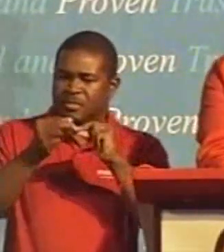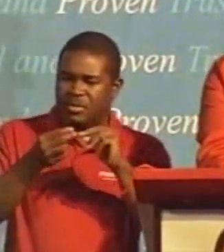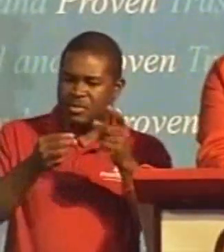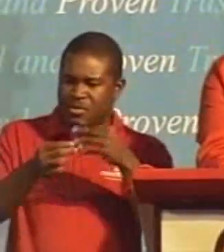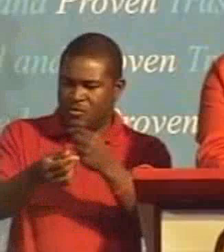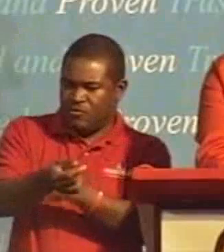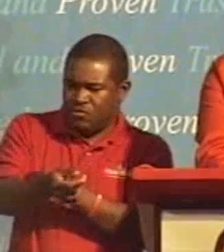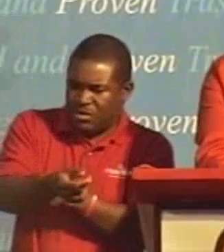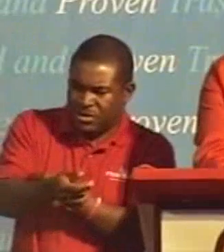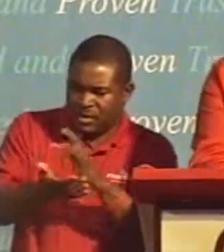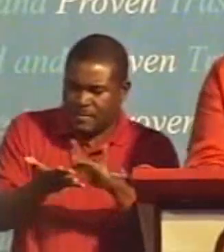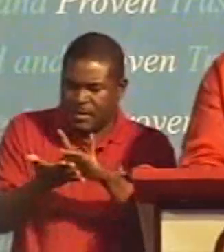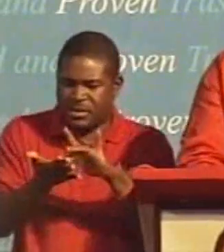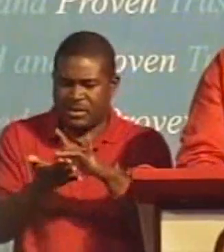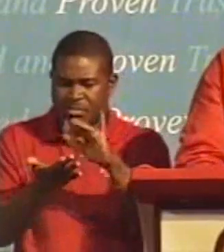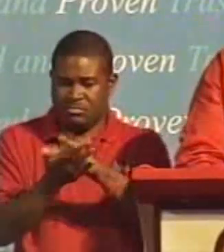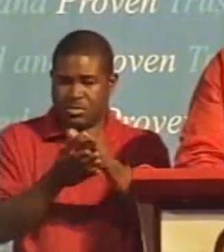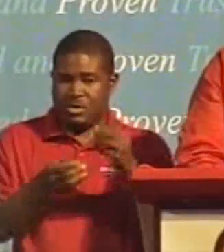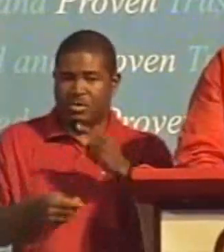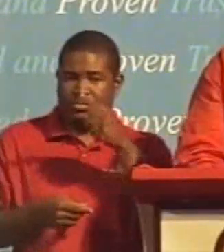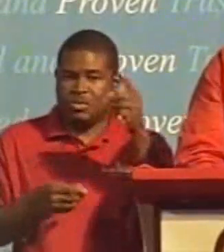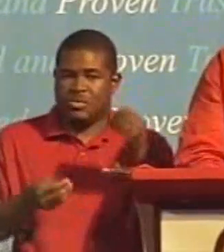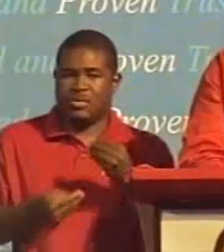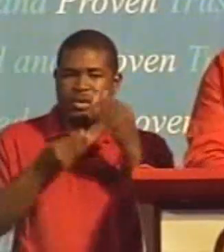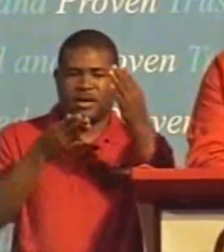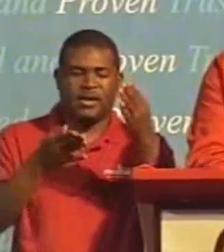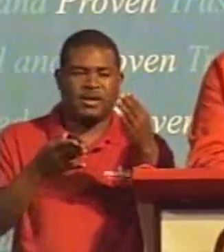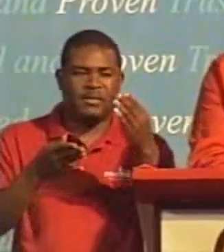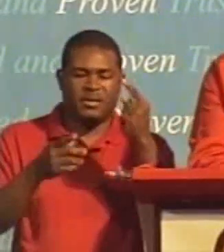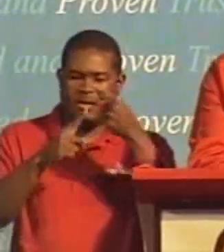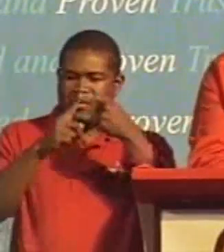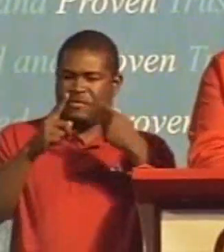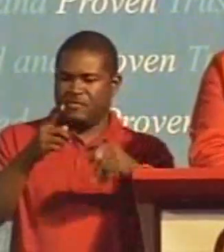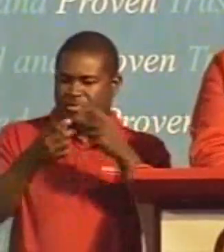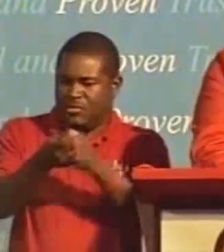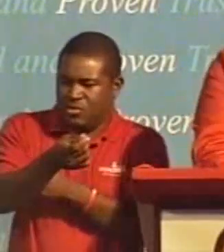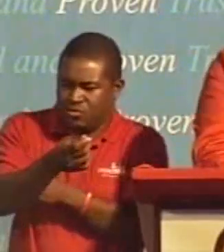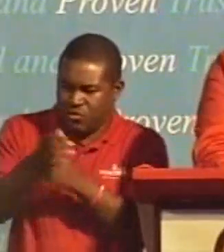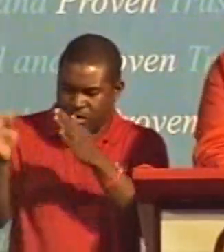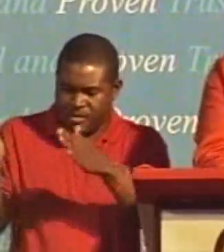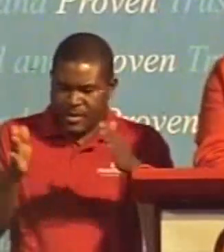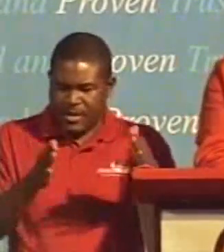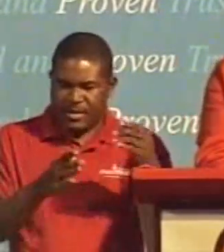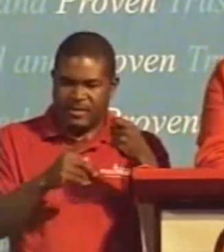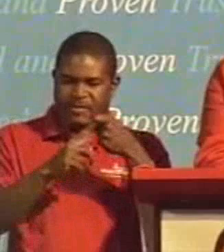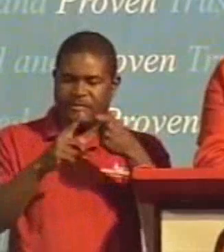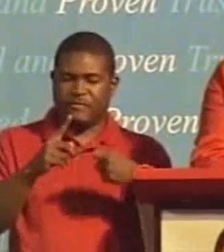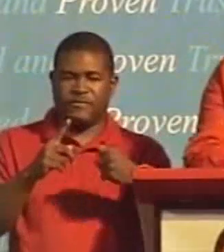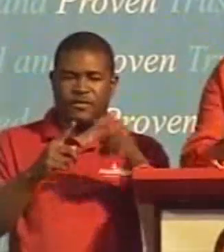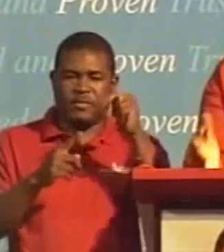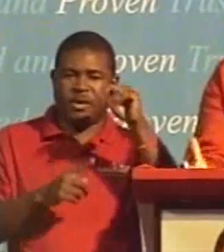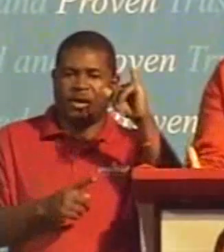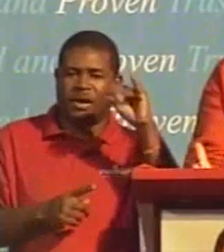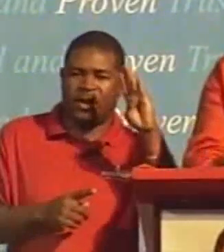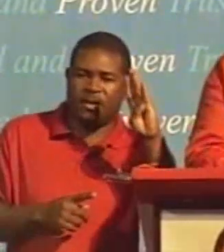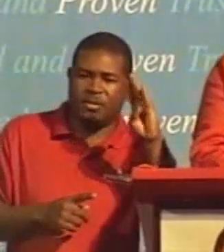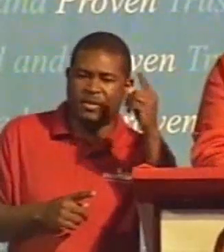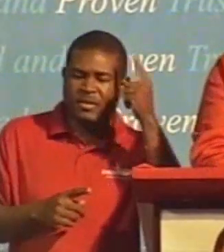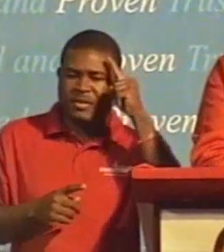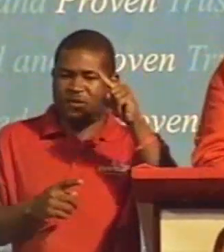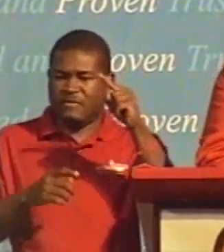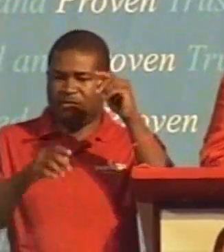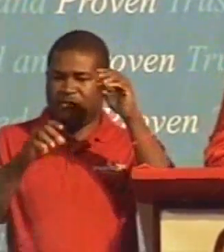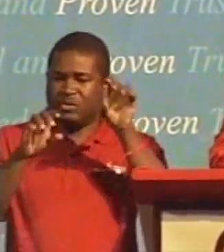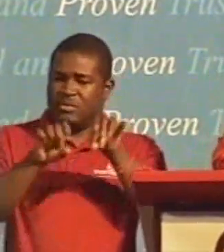medications that you can get from the drug plan of national insurance for blockage of your